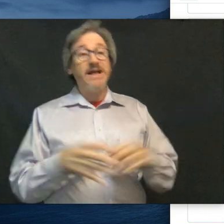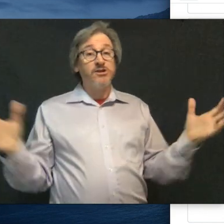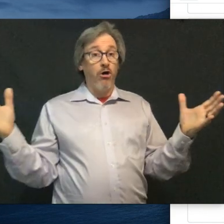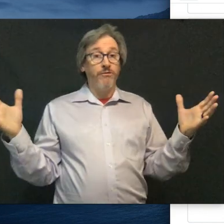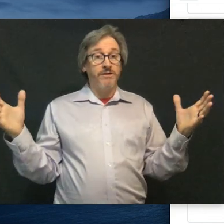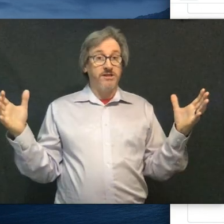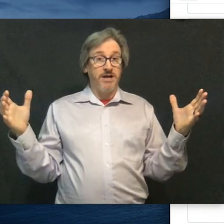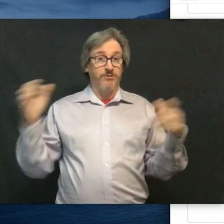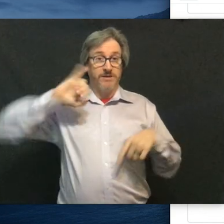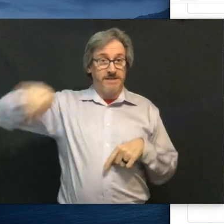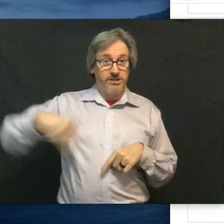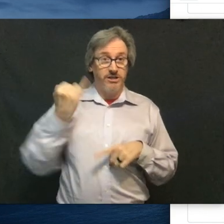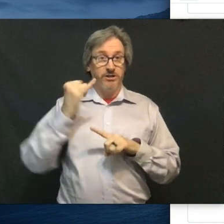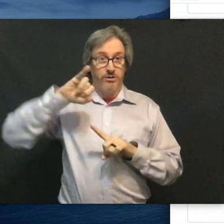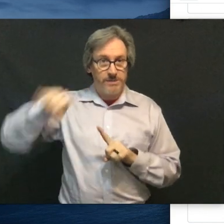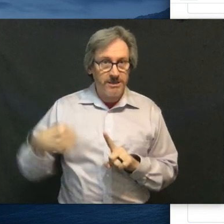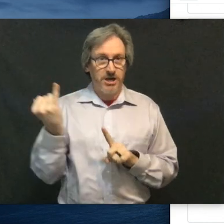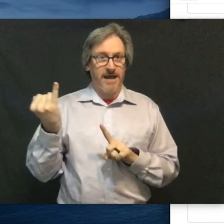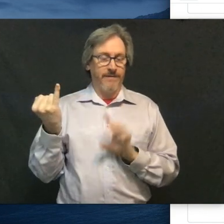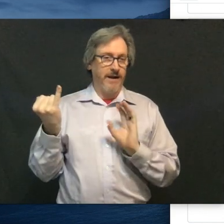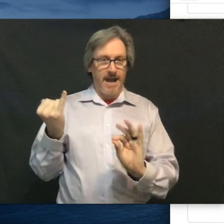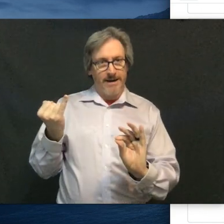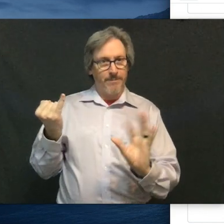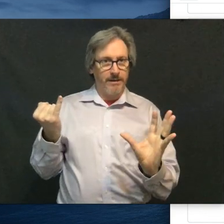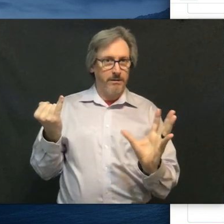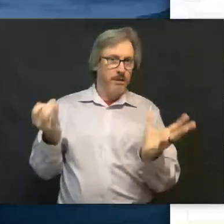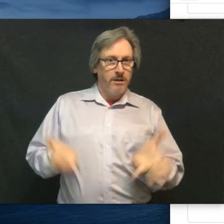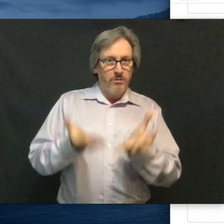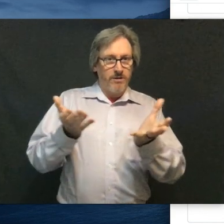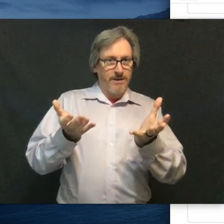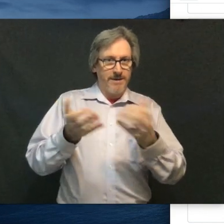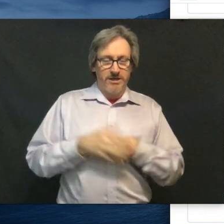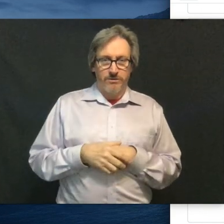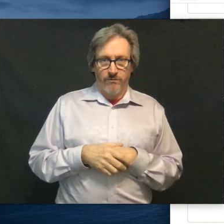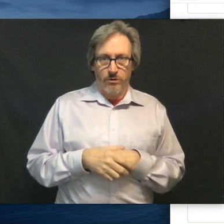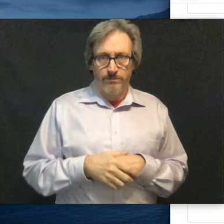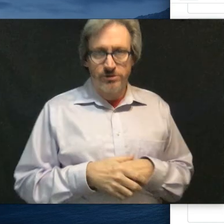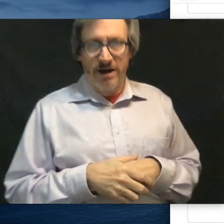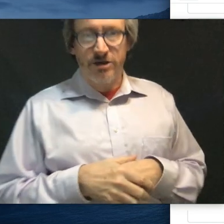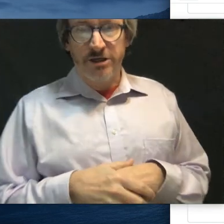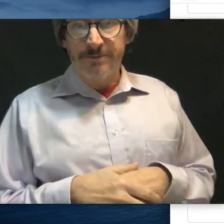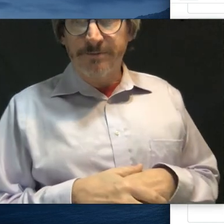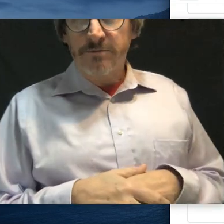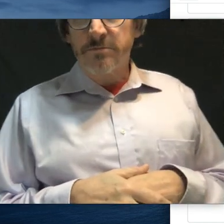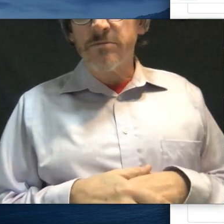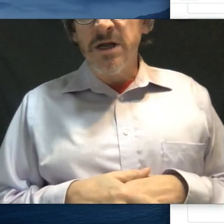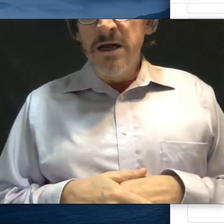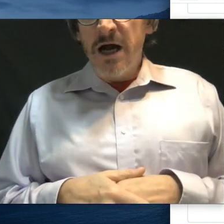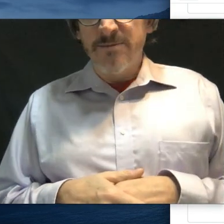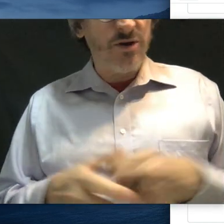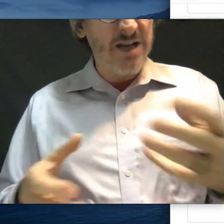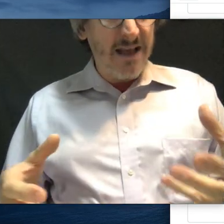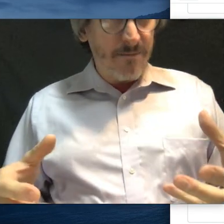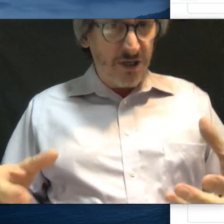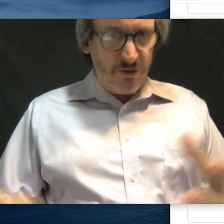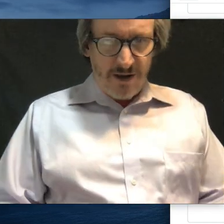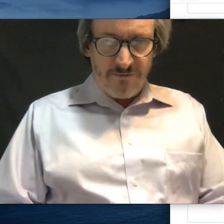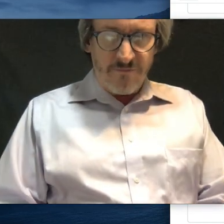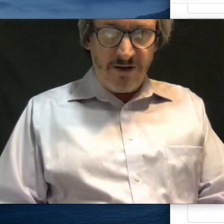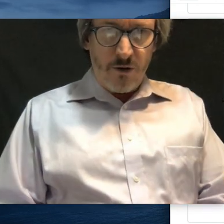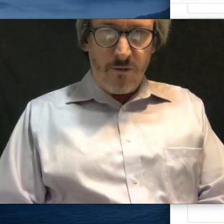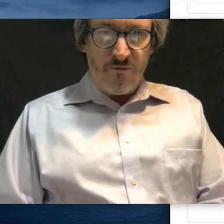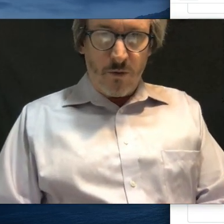And that's all that the chapter is using the J, and then I added my little recommendation for strategies. So there's not that much in the